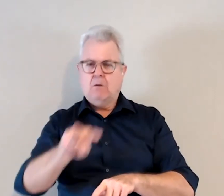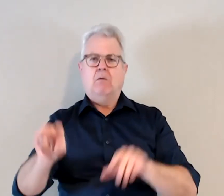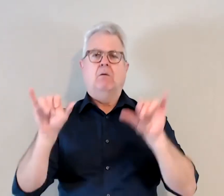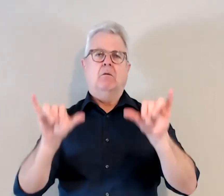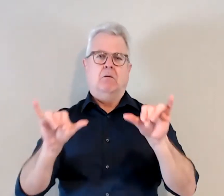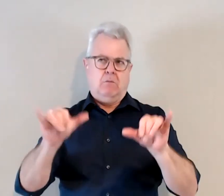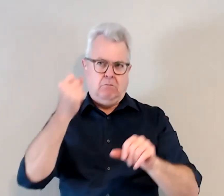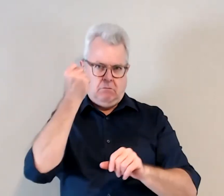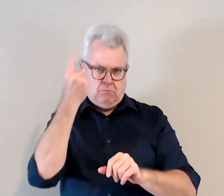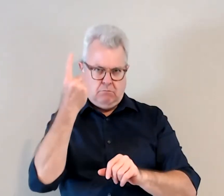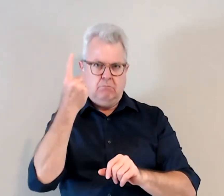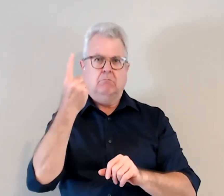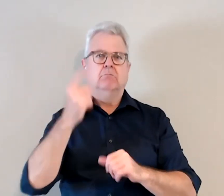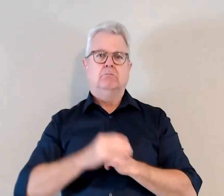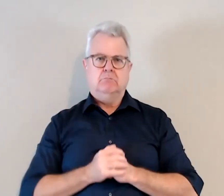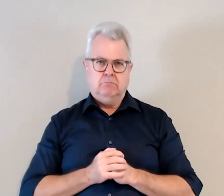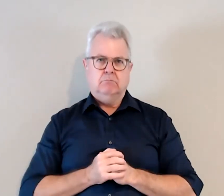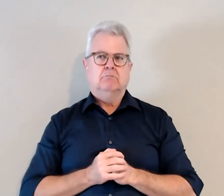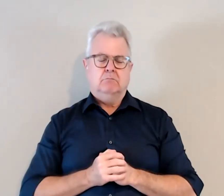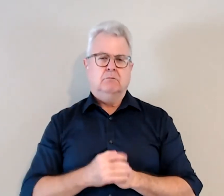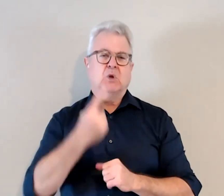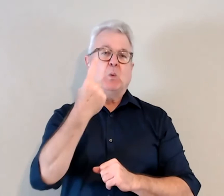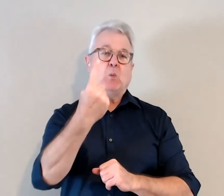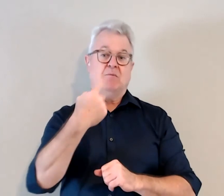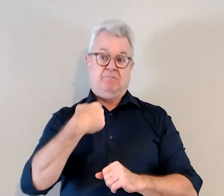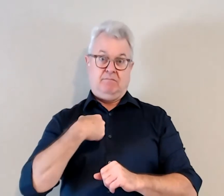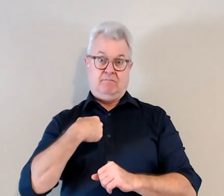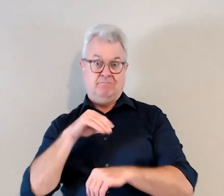You look at these 2 requirements, and then you'll have a better understanding of what the requirements are.